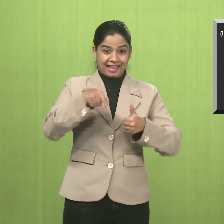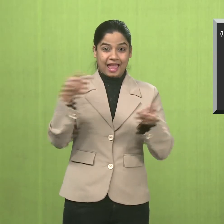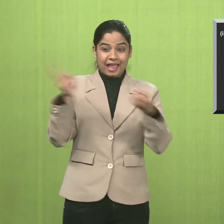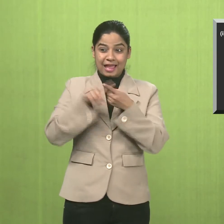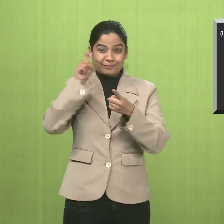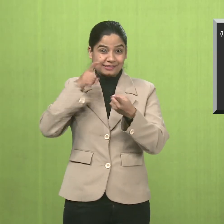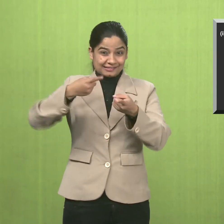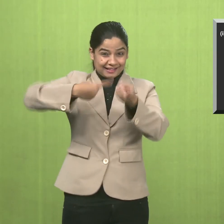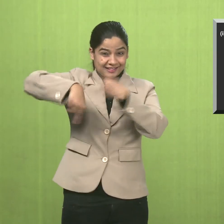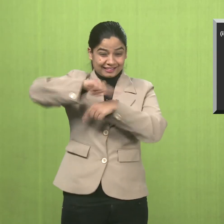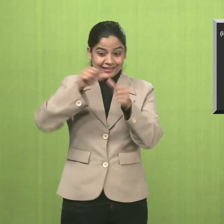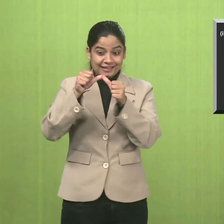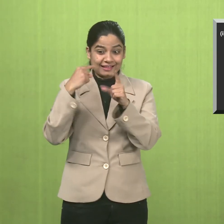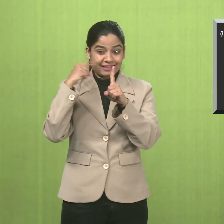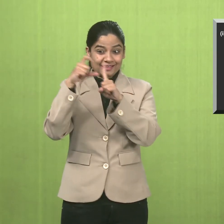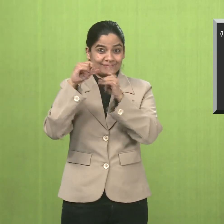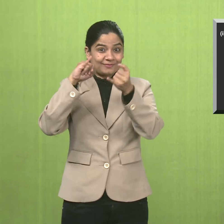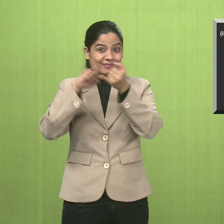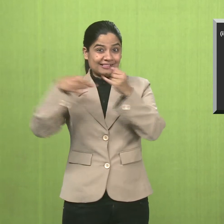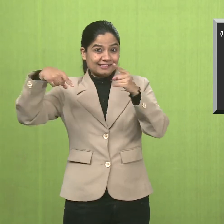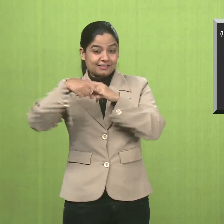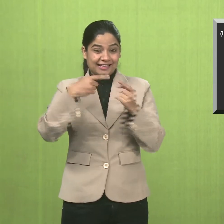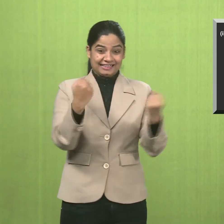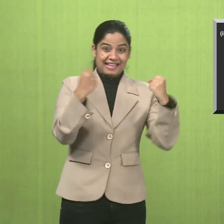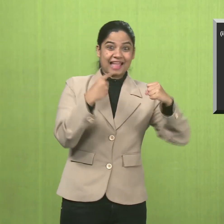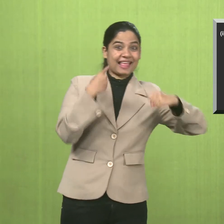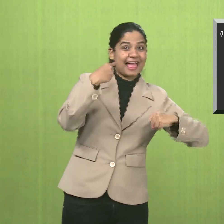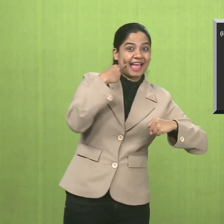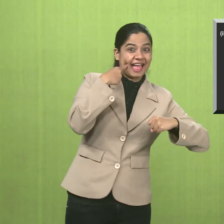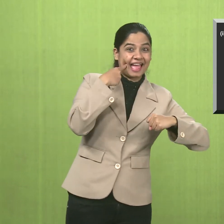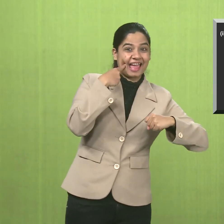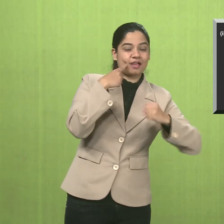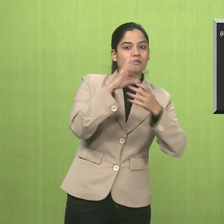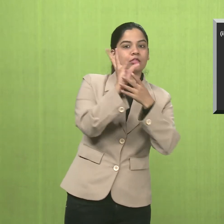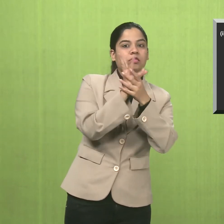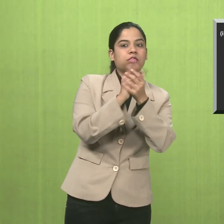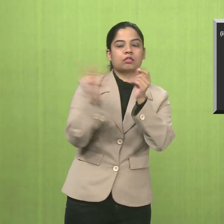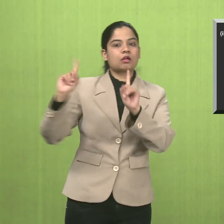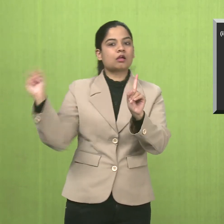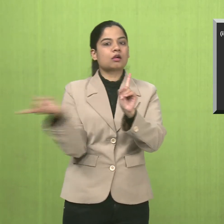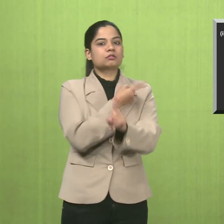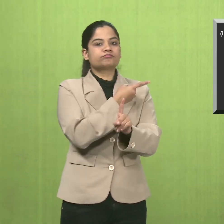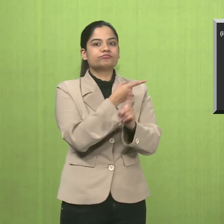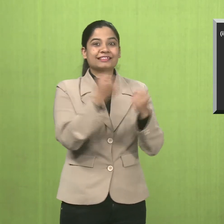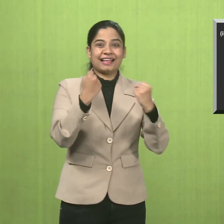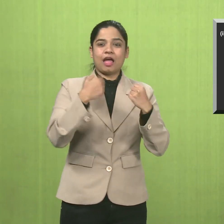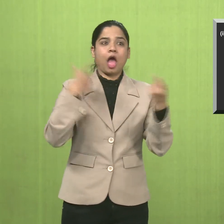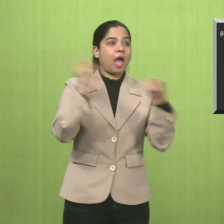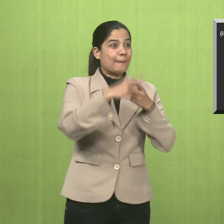body. This is also a sexually transmitted disease and it can get